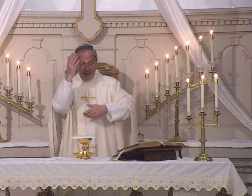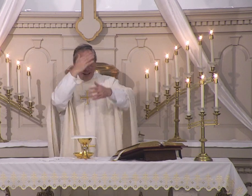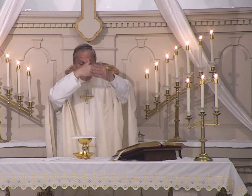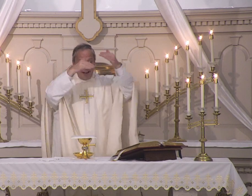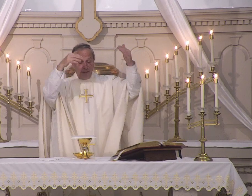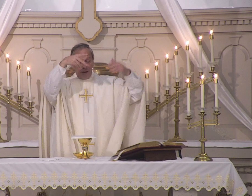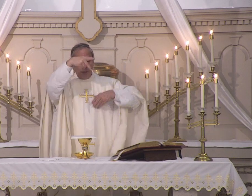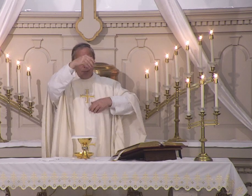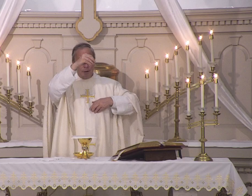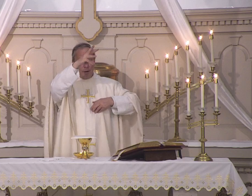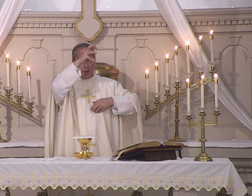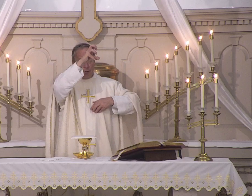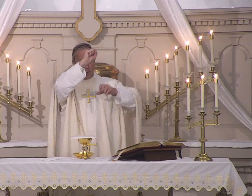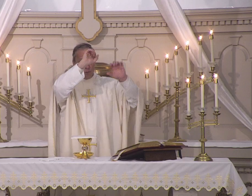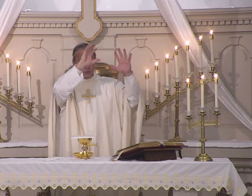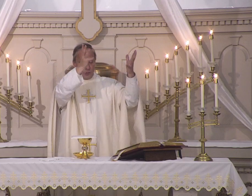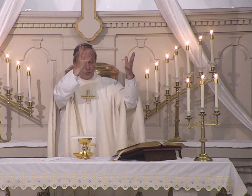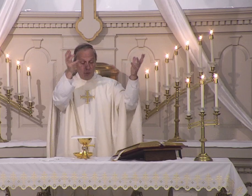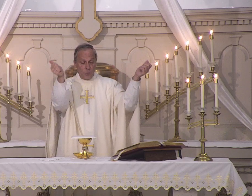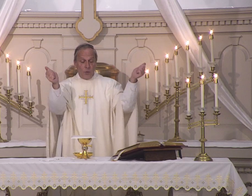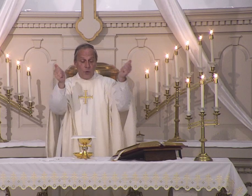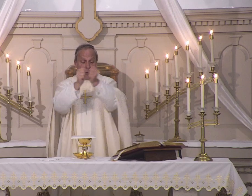And even the heavenly powers,